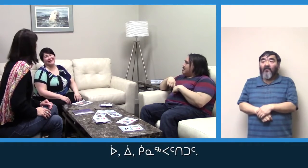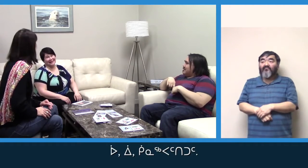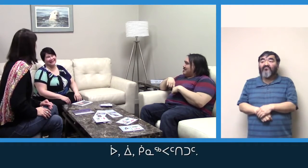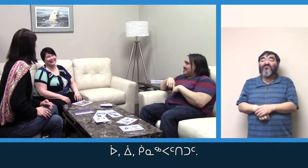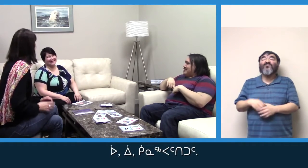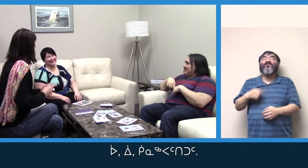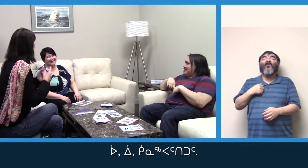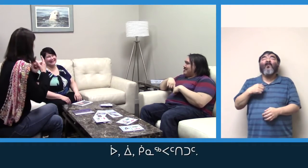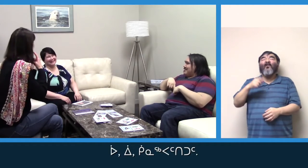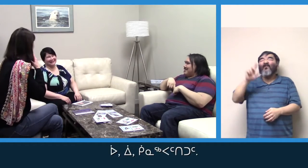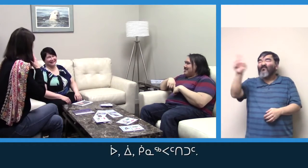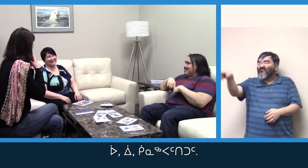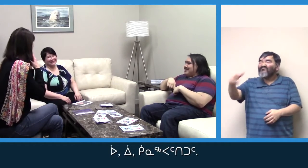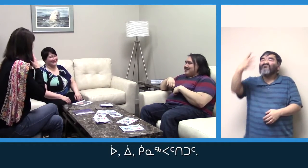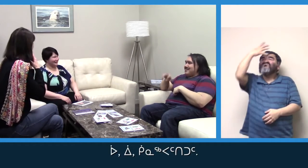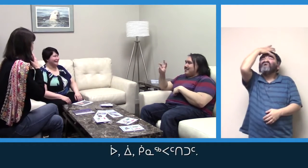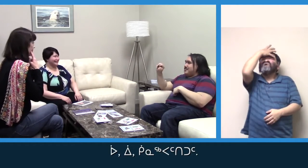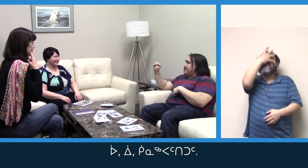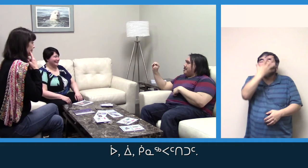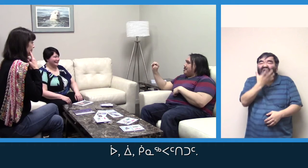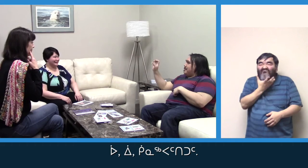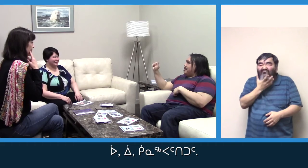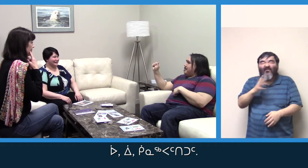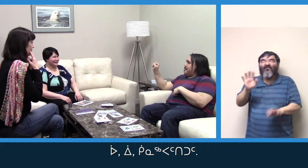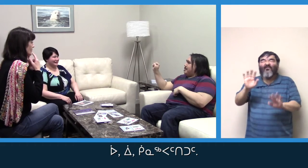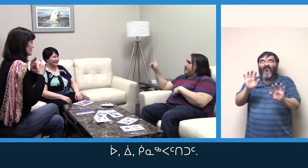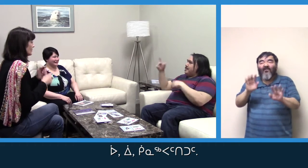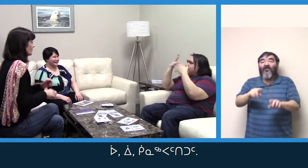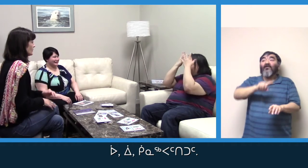Oh, yeah. Oh. Yeah.